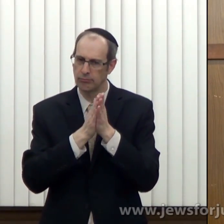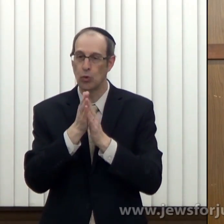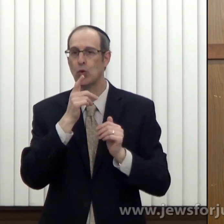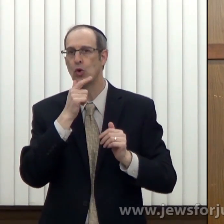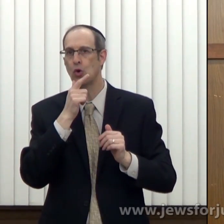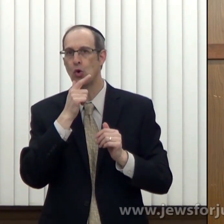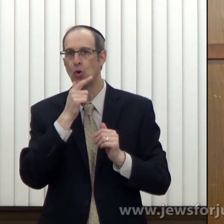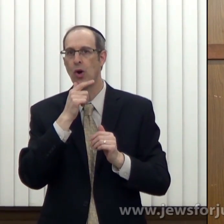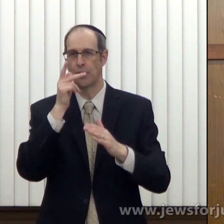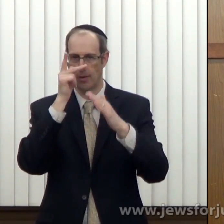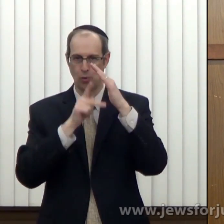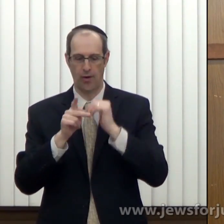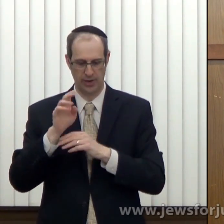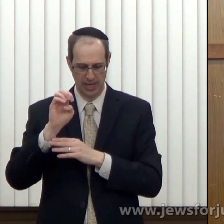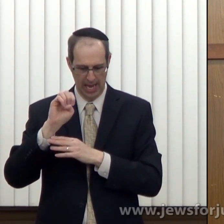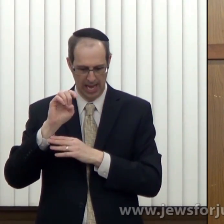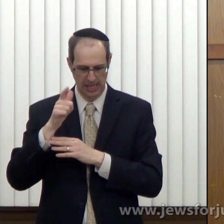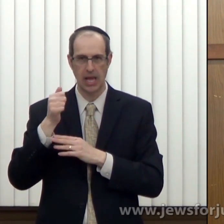prophet.